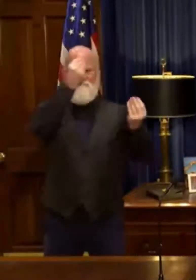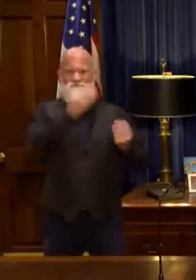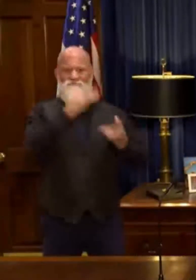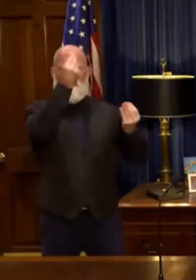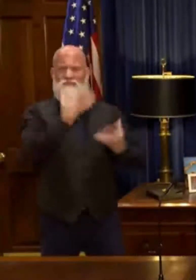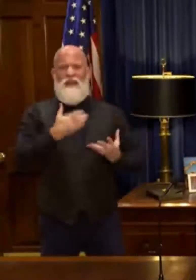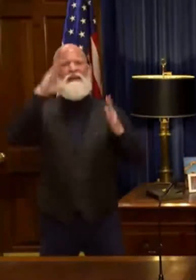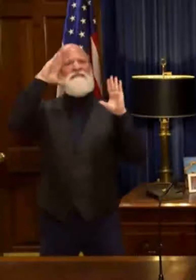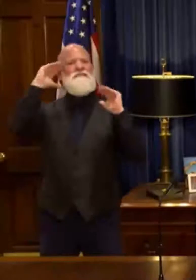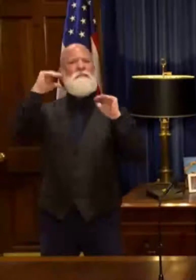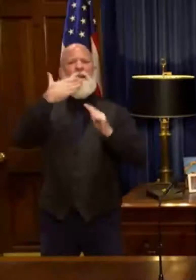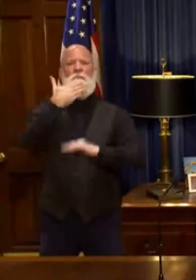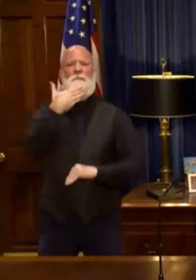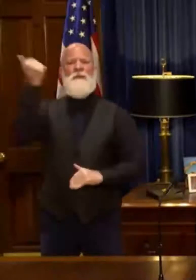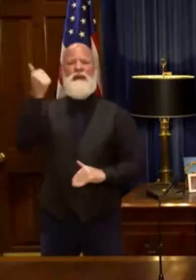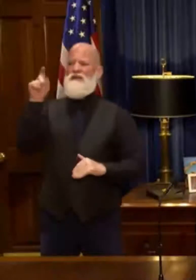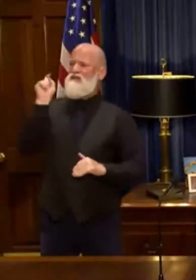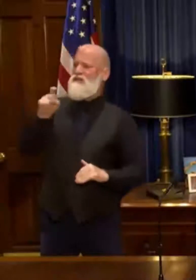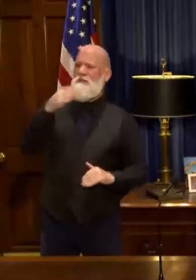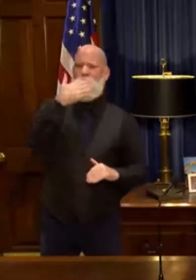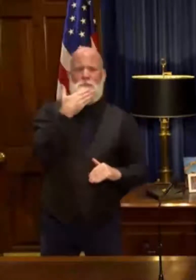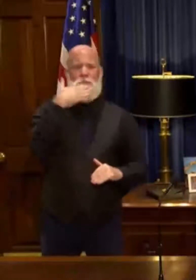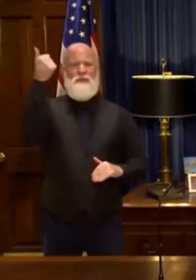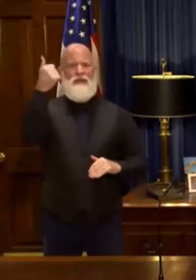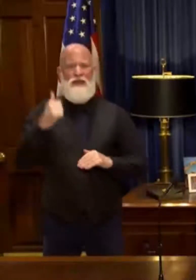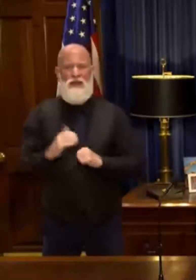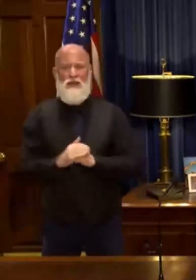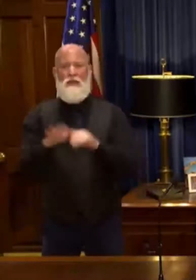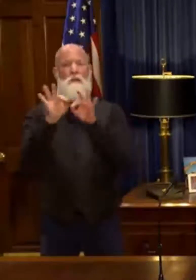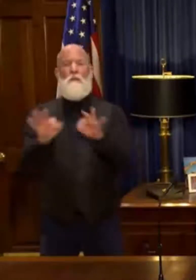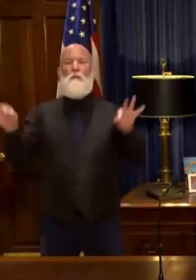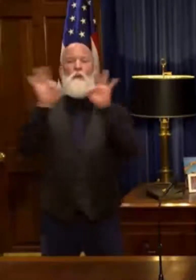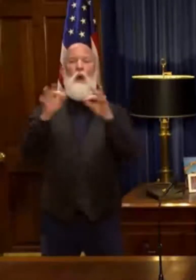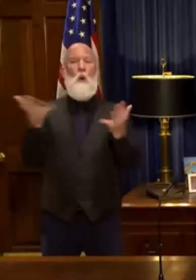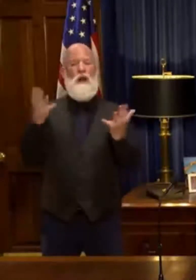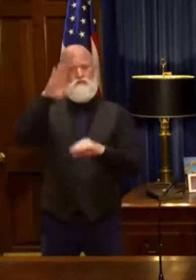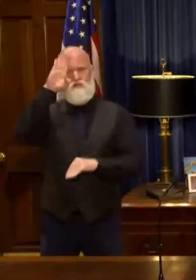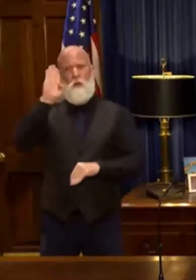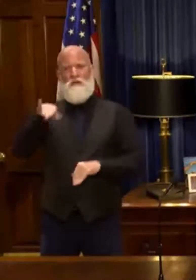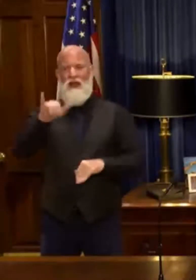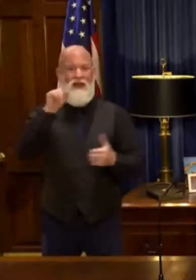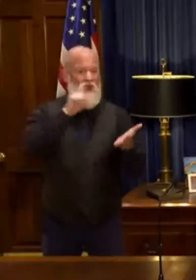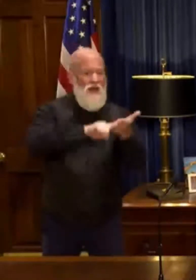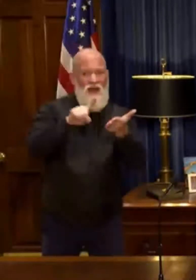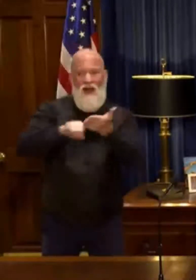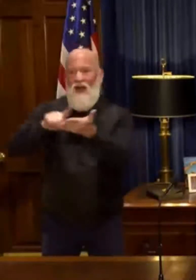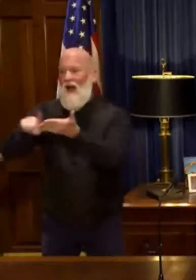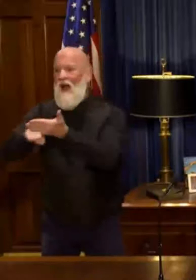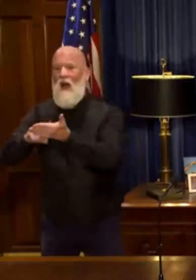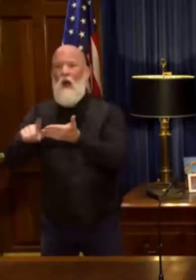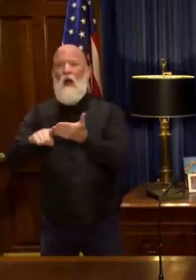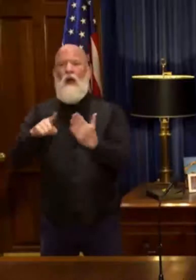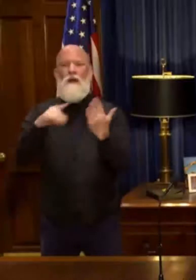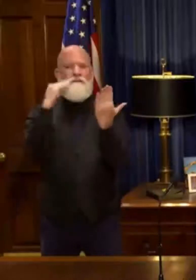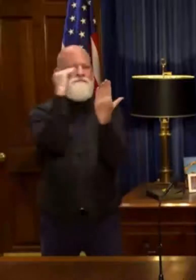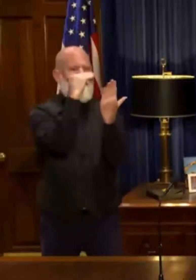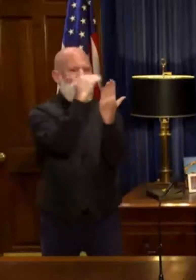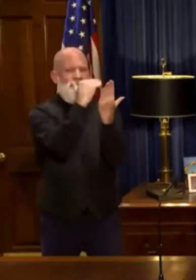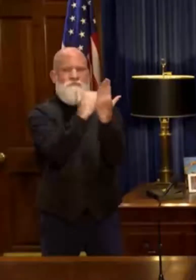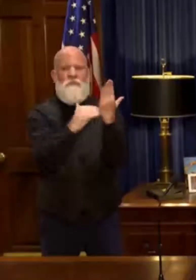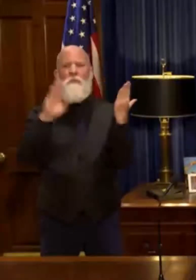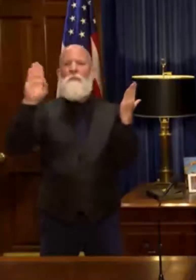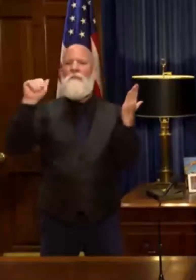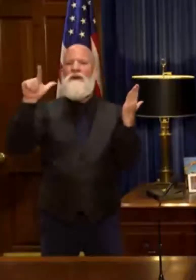It's important to note that this audit only looked at ballots, not the signatures on the absentee applications or